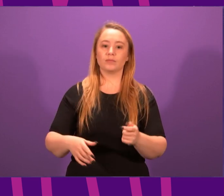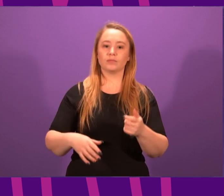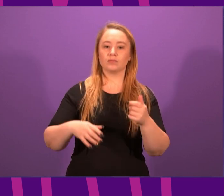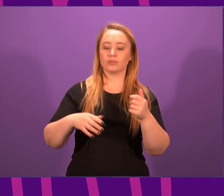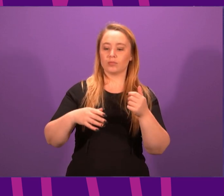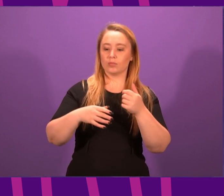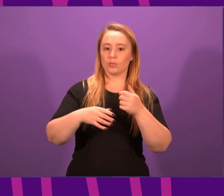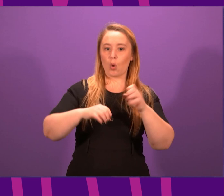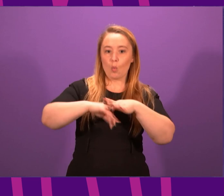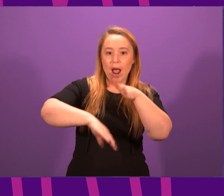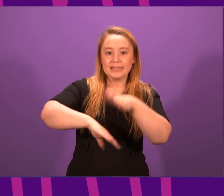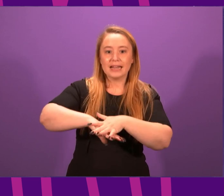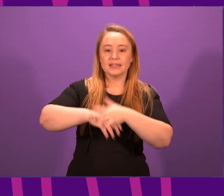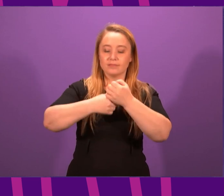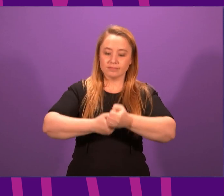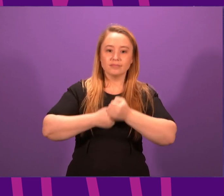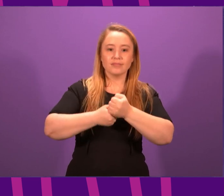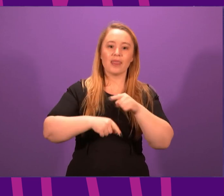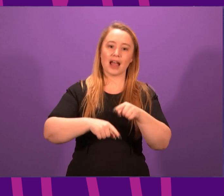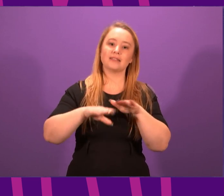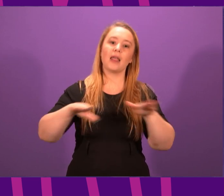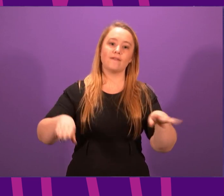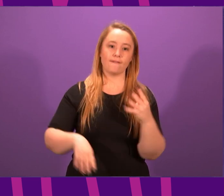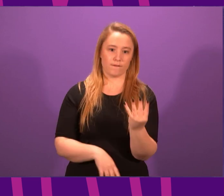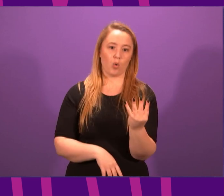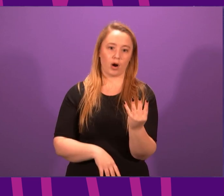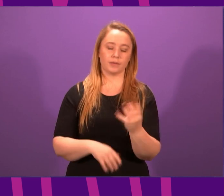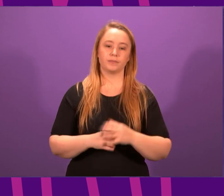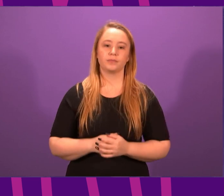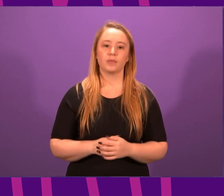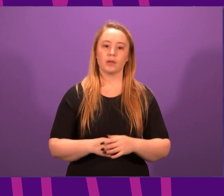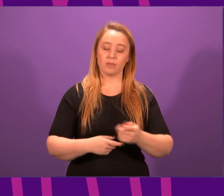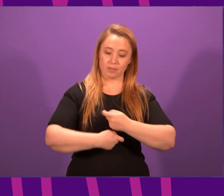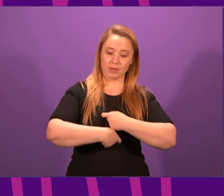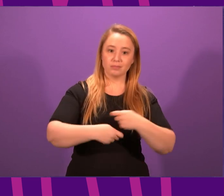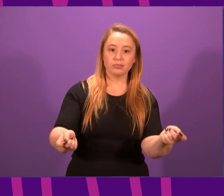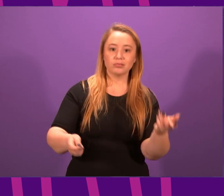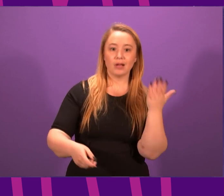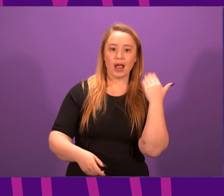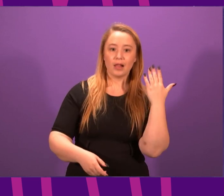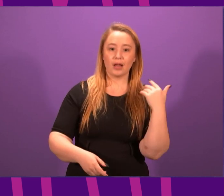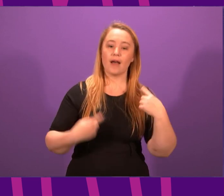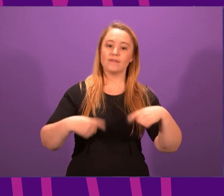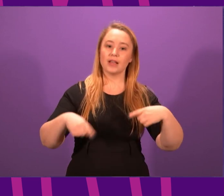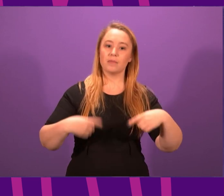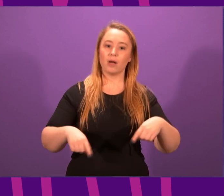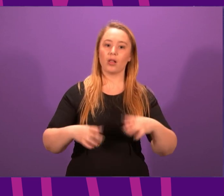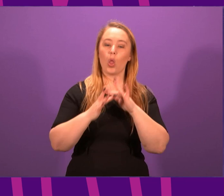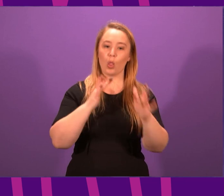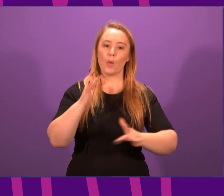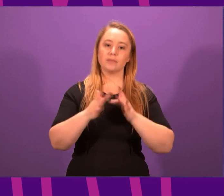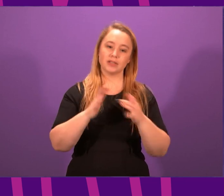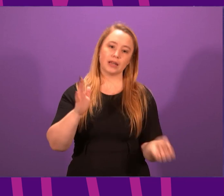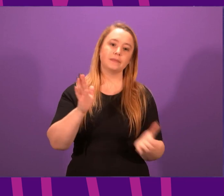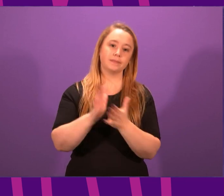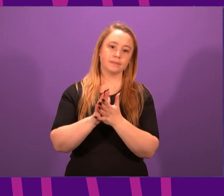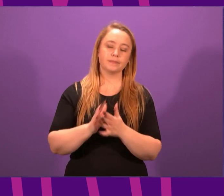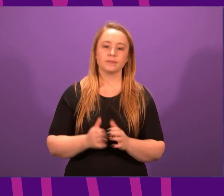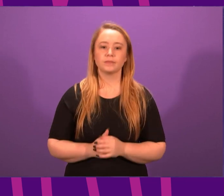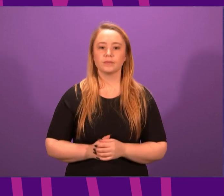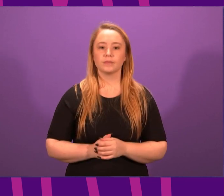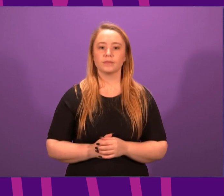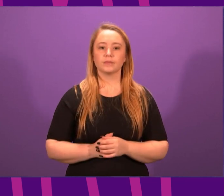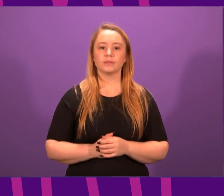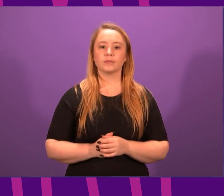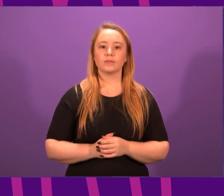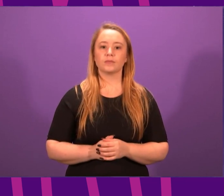4. Full details are on the revised table circulated to MSPs earlier and will be made available on the Scottish Government website. Before